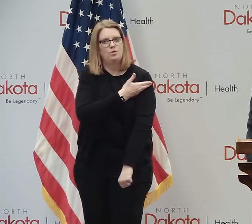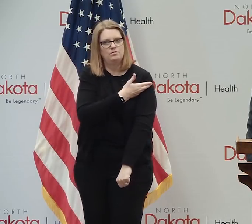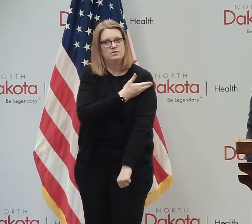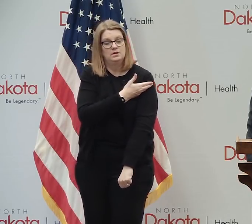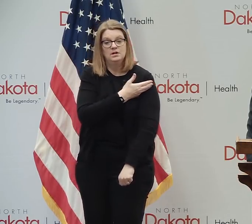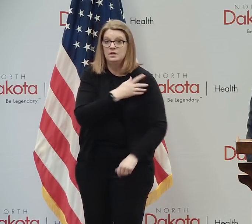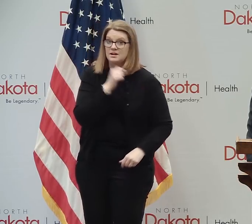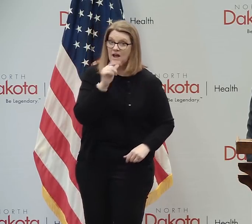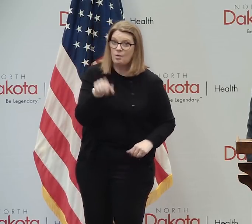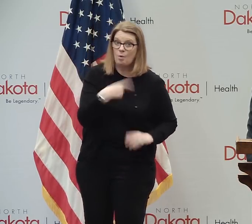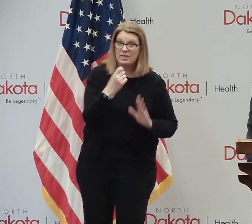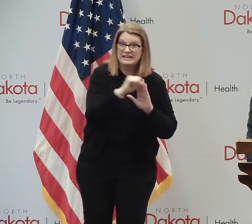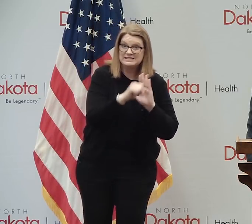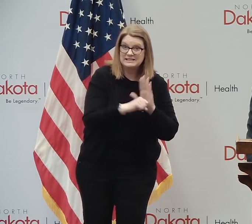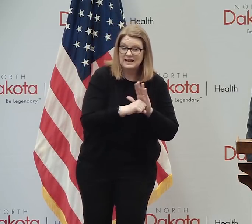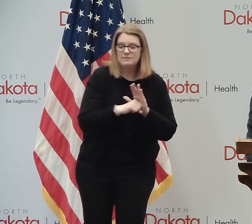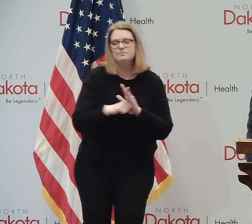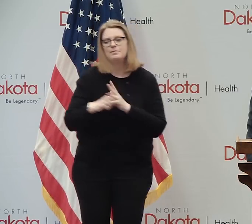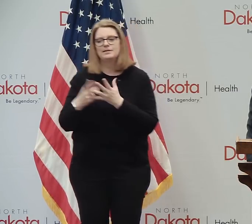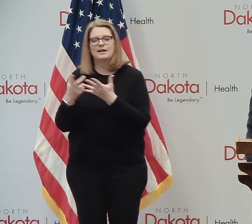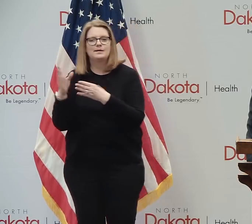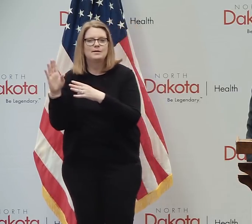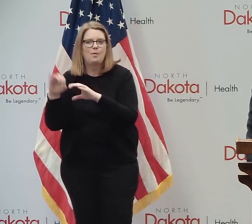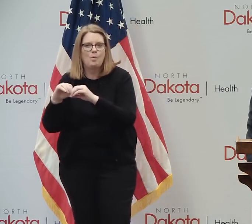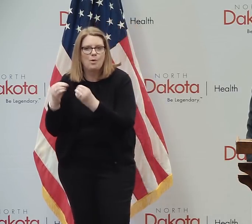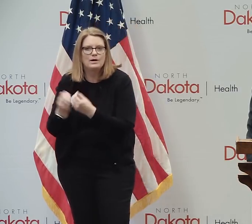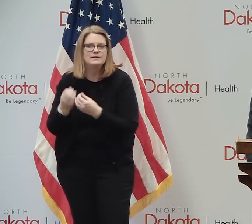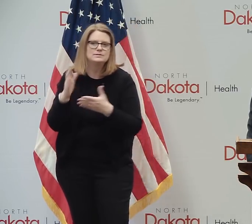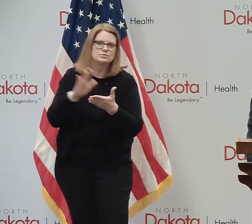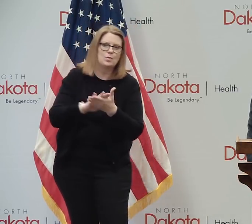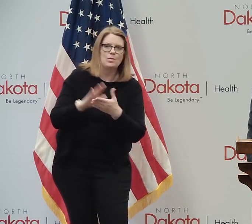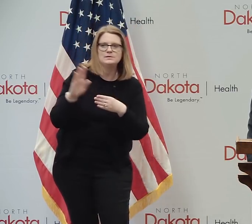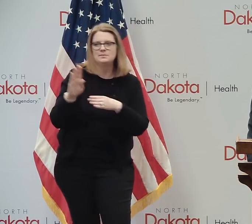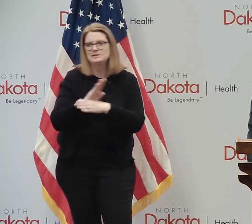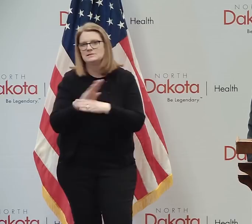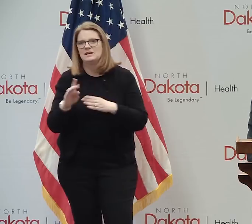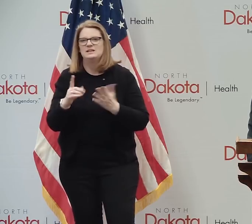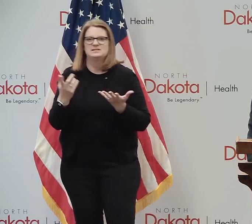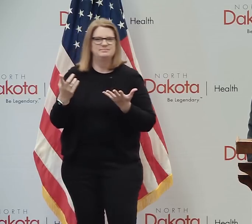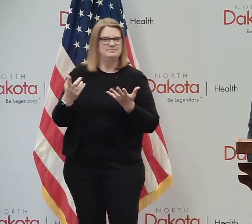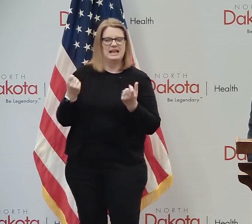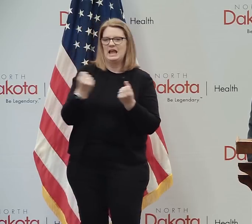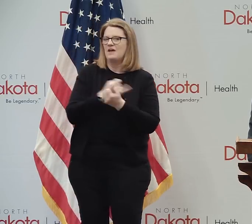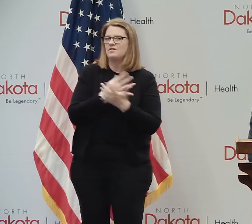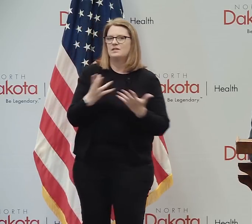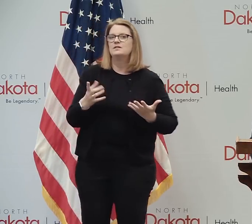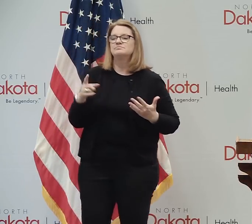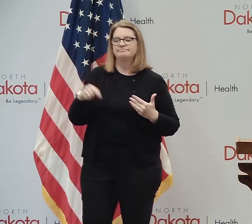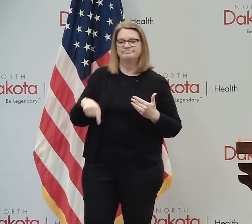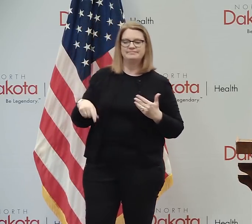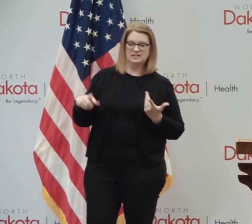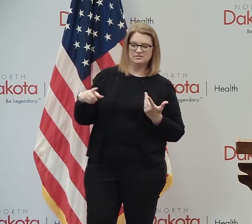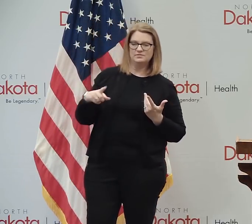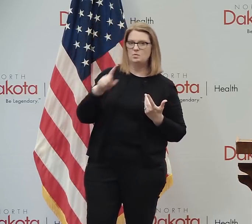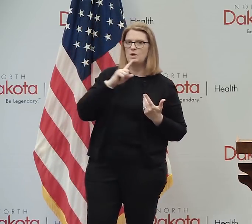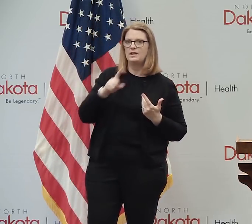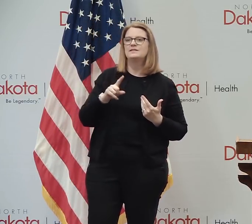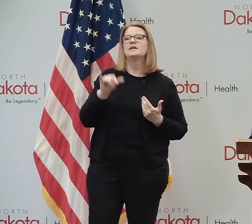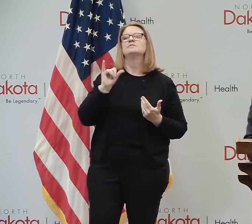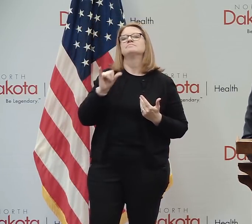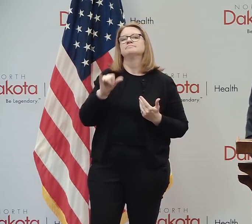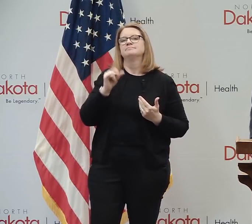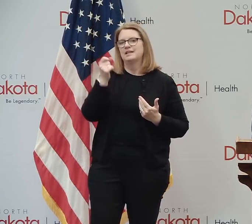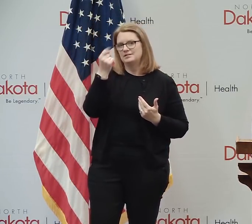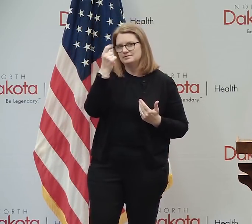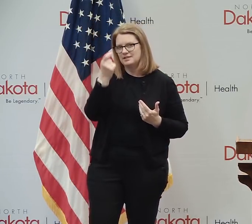state, but as organizations, schools, businesses. Everybody's going to become a lot more familiar with testing